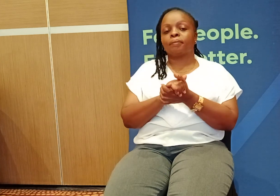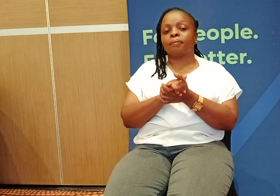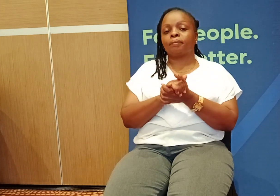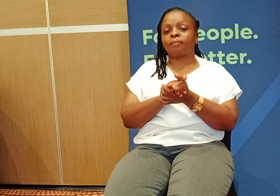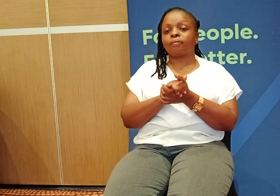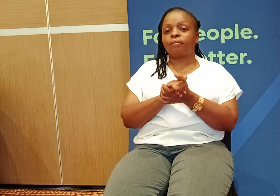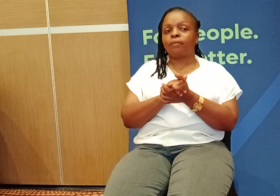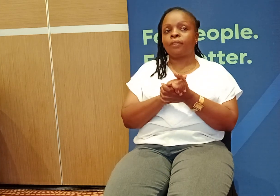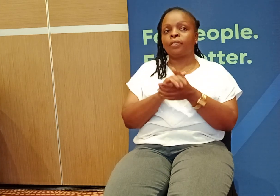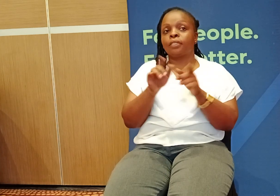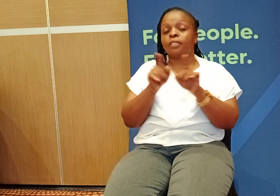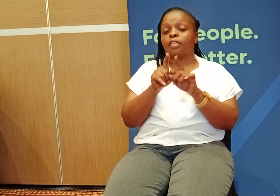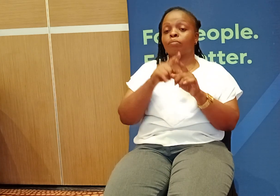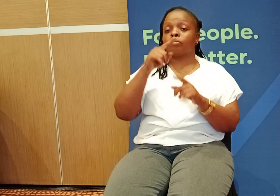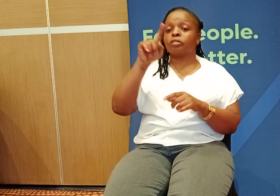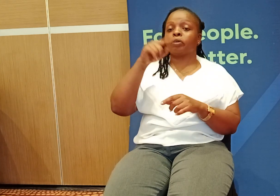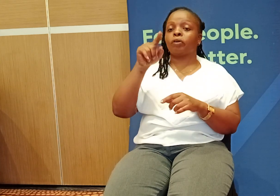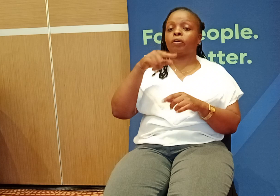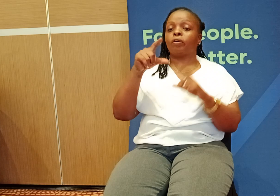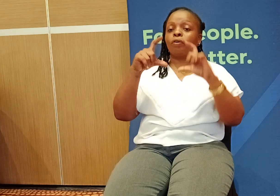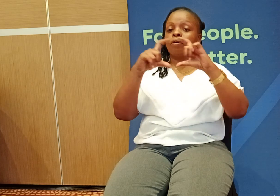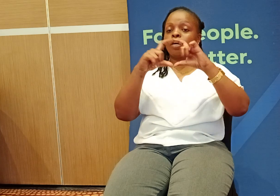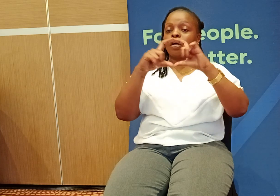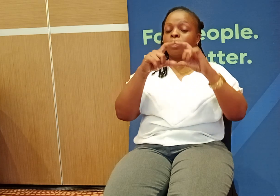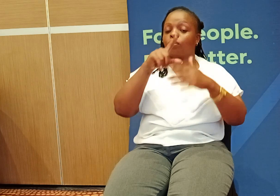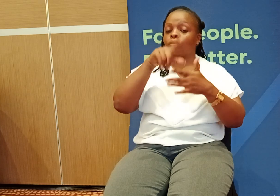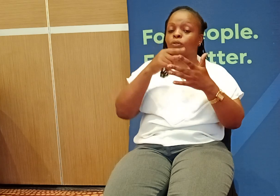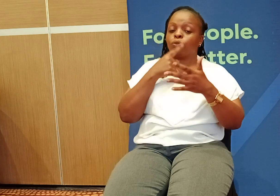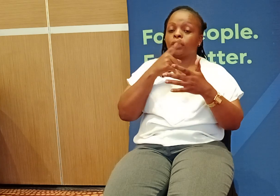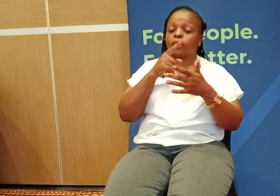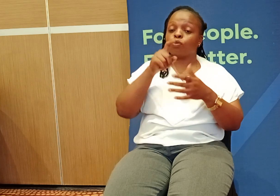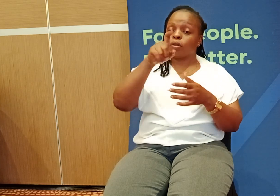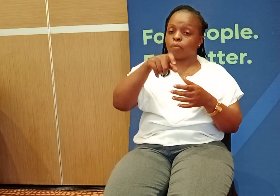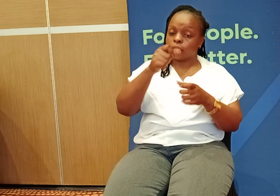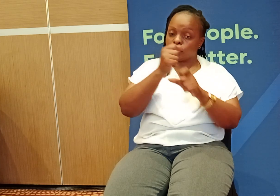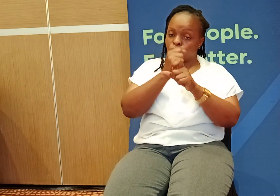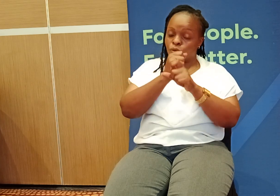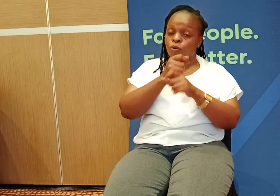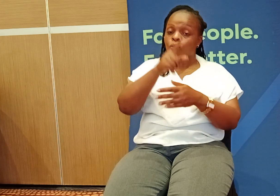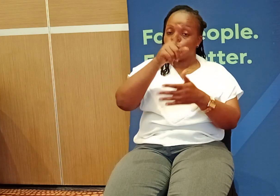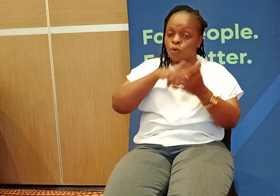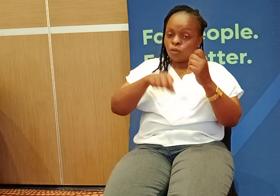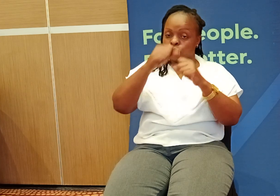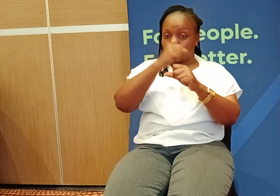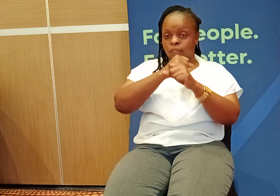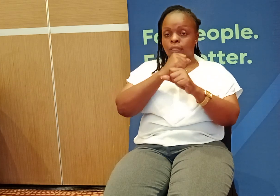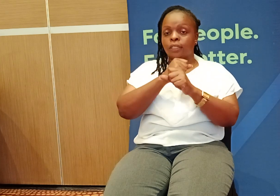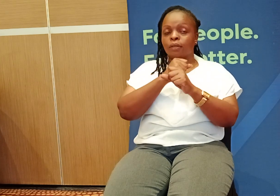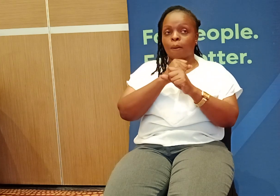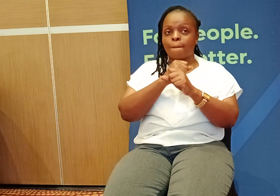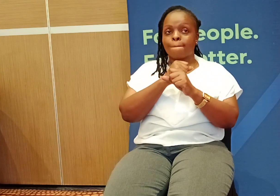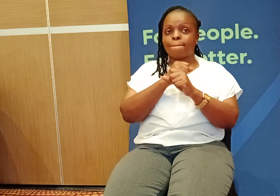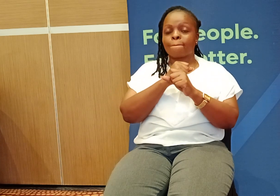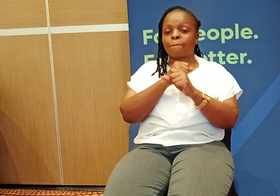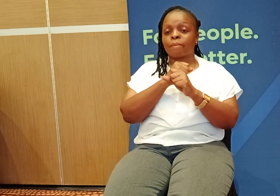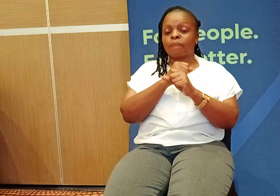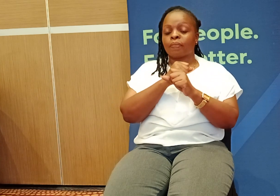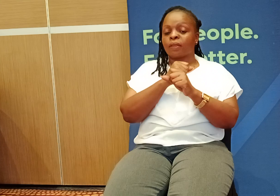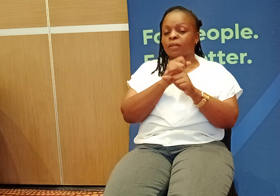Our scorecard, what we told you we shall do, and what we actually did. And I'm not going to go through all